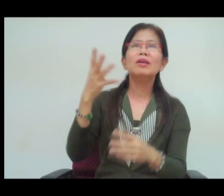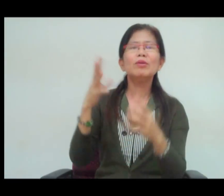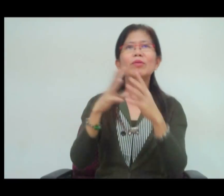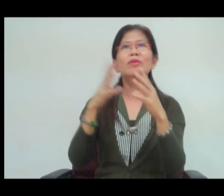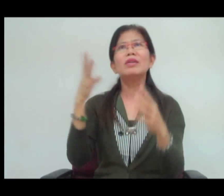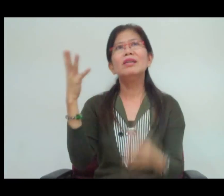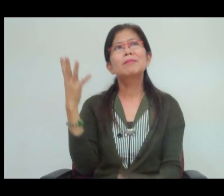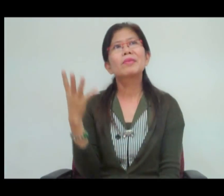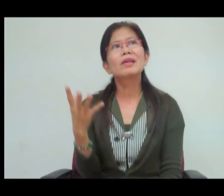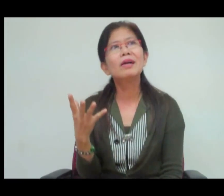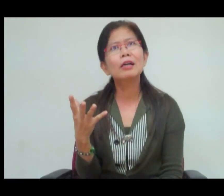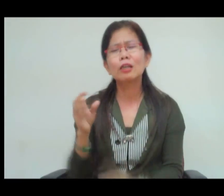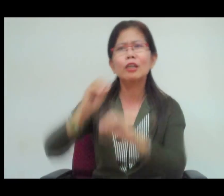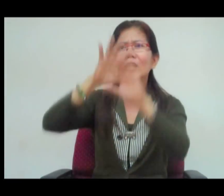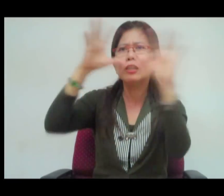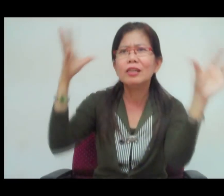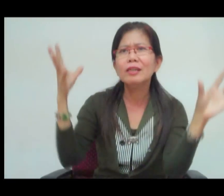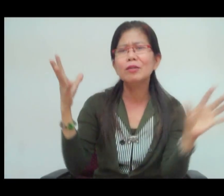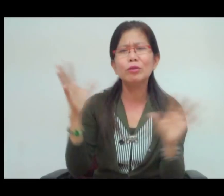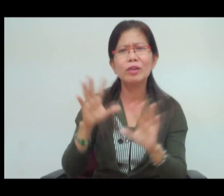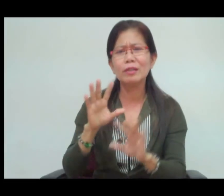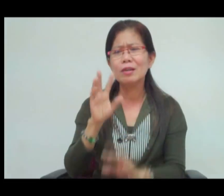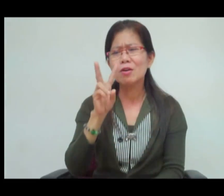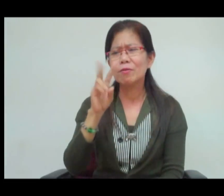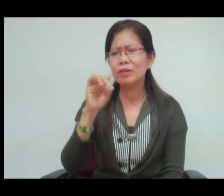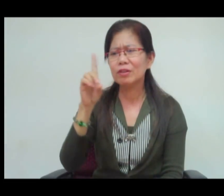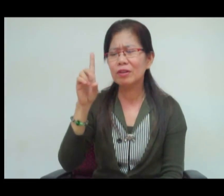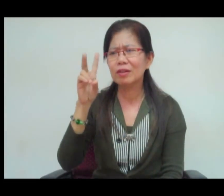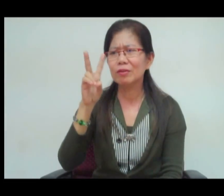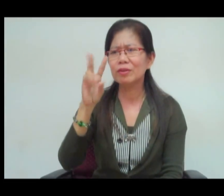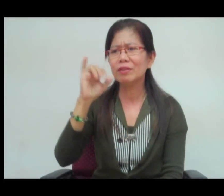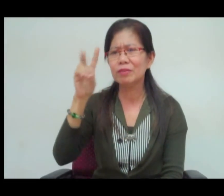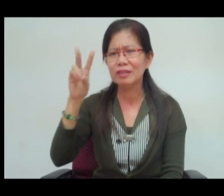very clearly, very vividly,